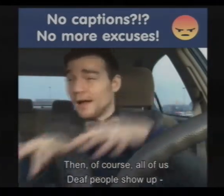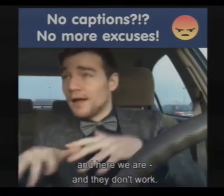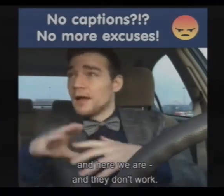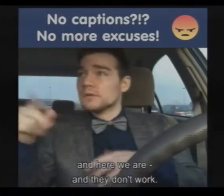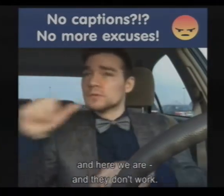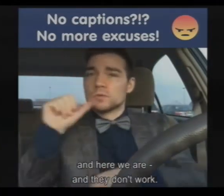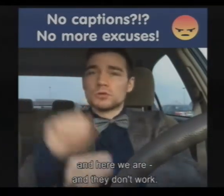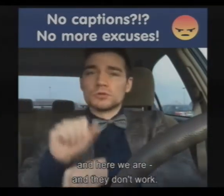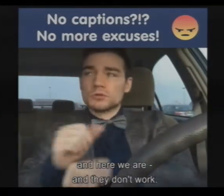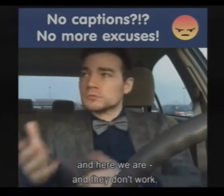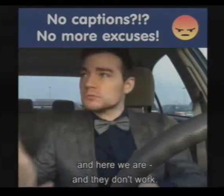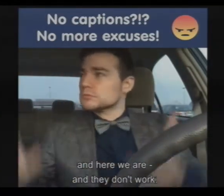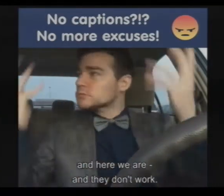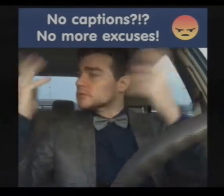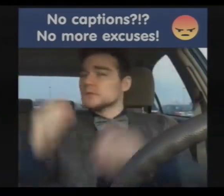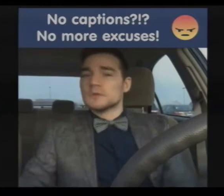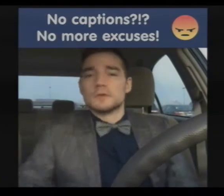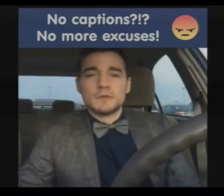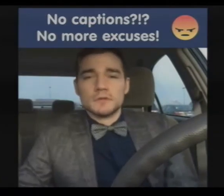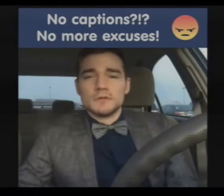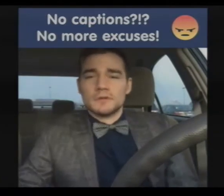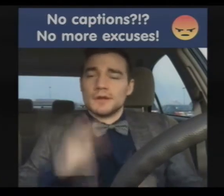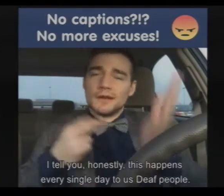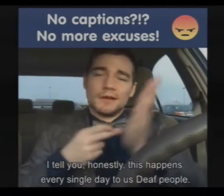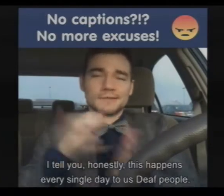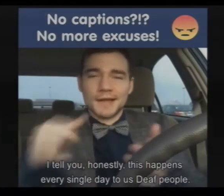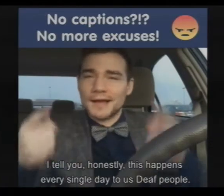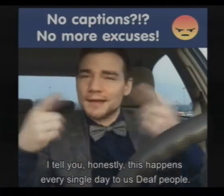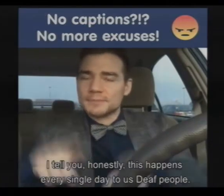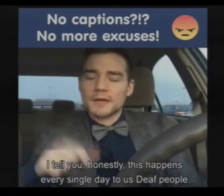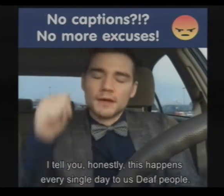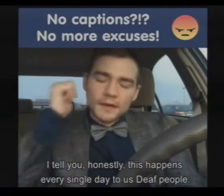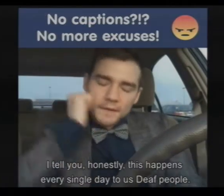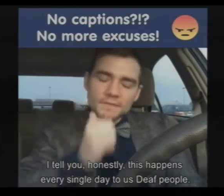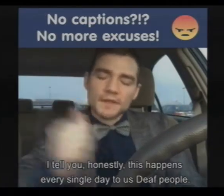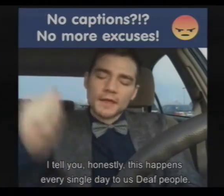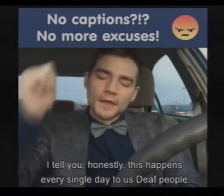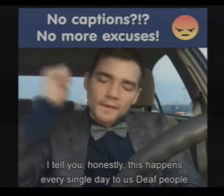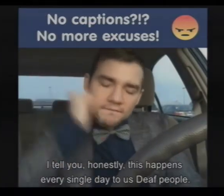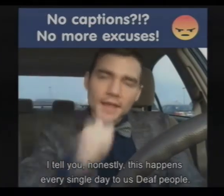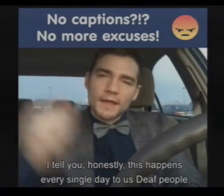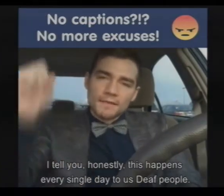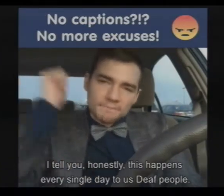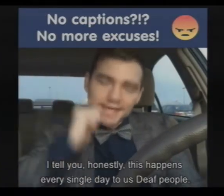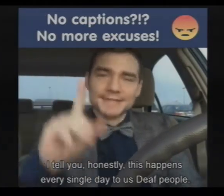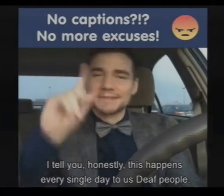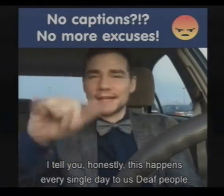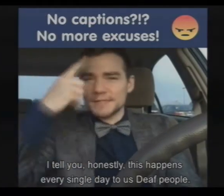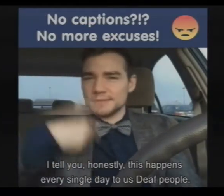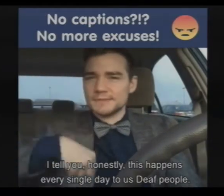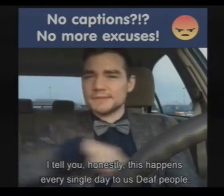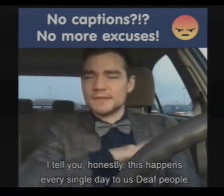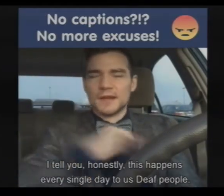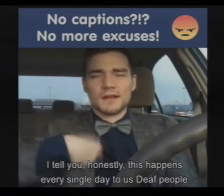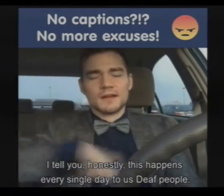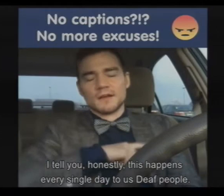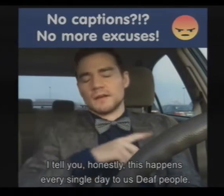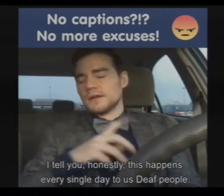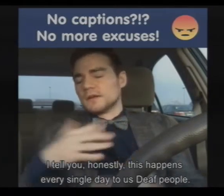and here we are, and they don't work. I tell you, honestly, this happens every single day to us deaf people. Say every